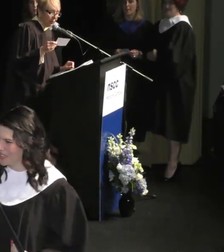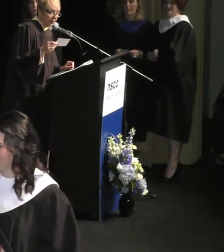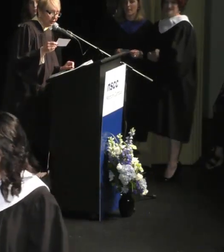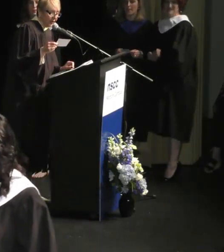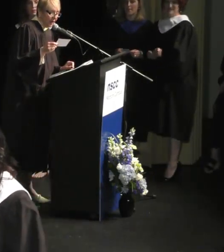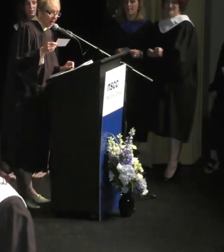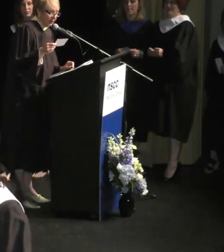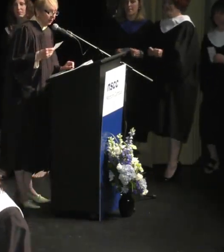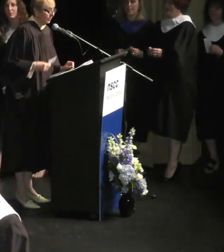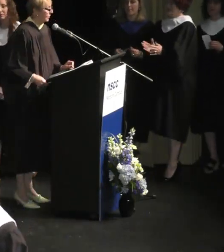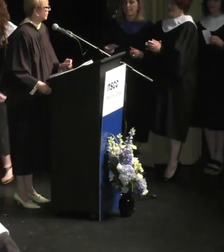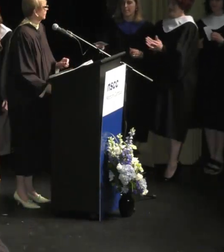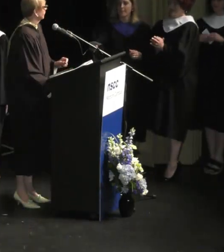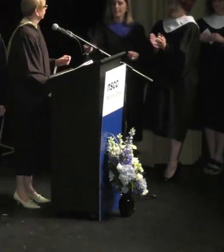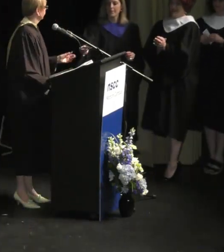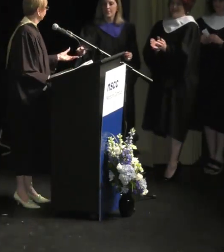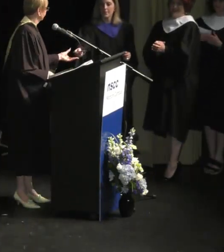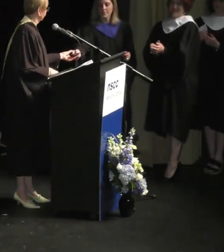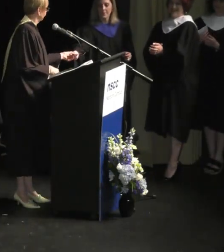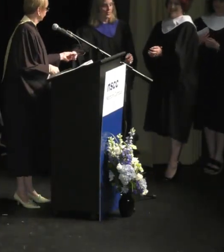Alicia Murphy, honors.